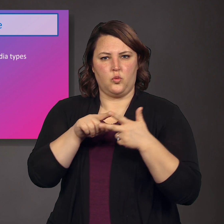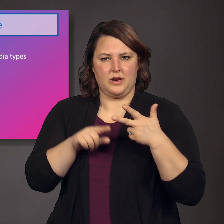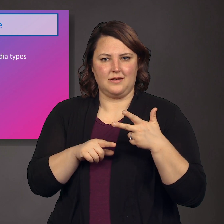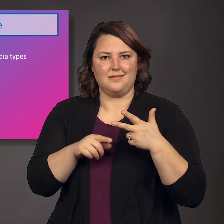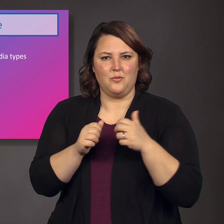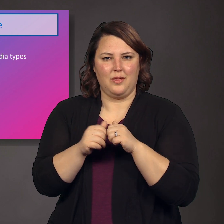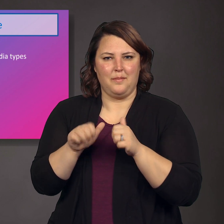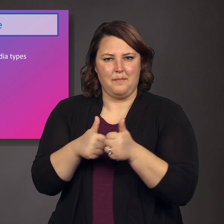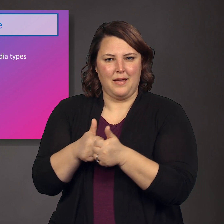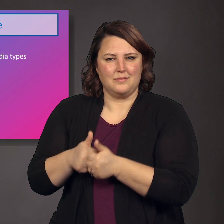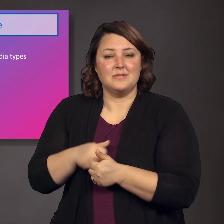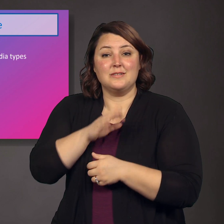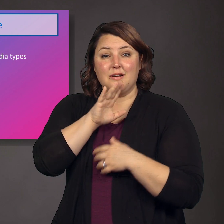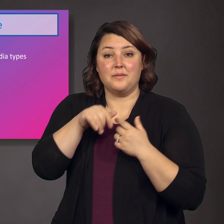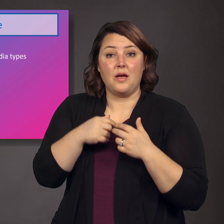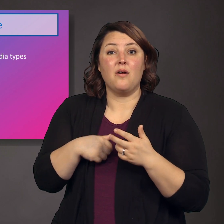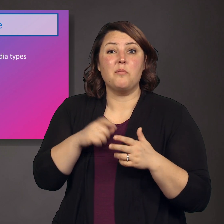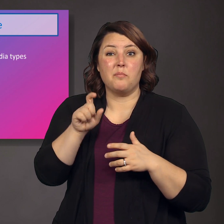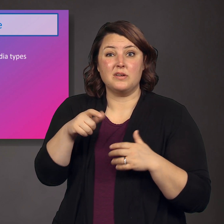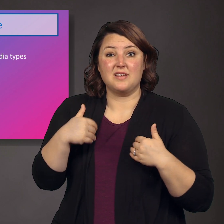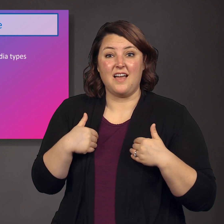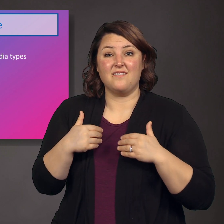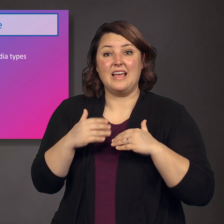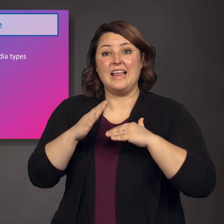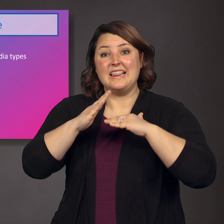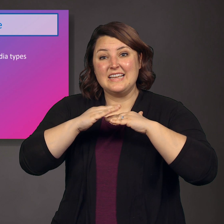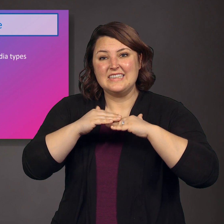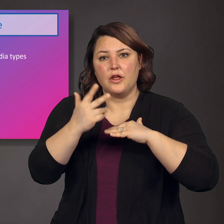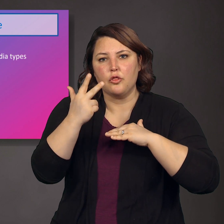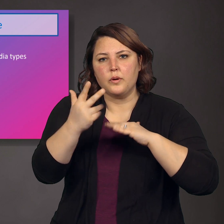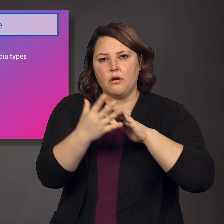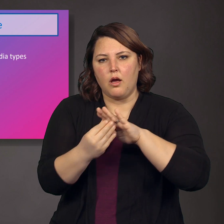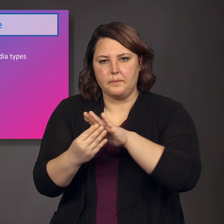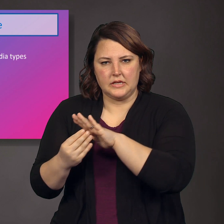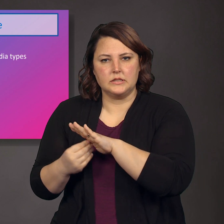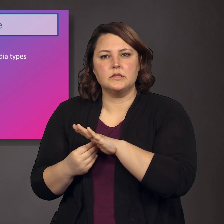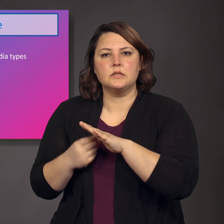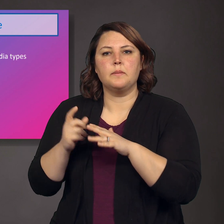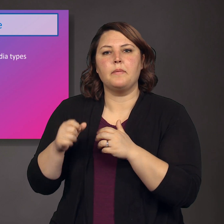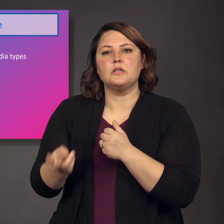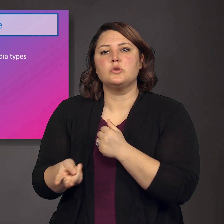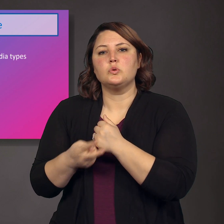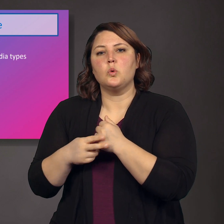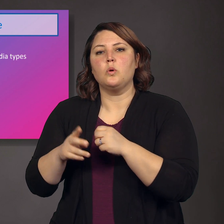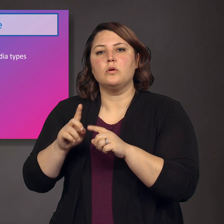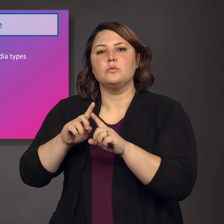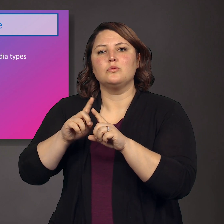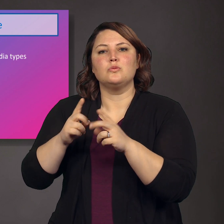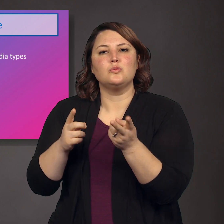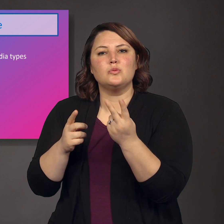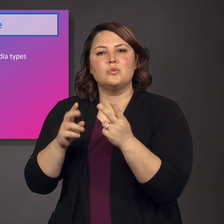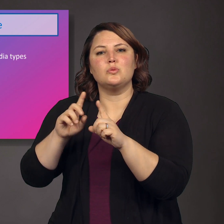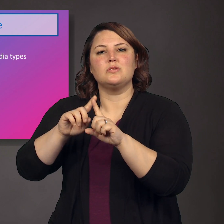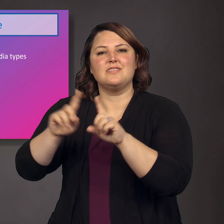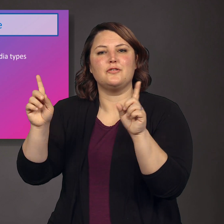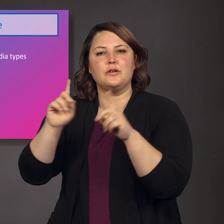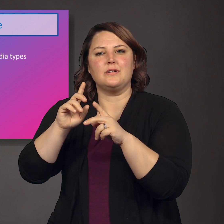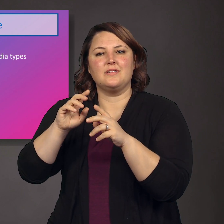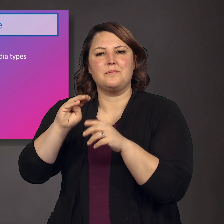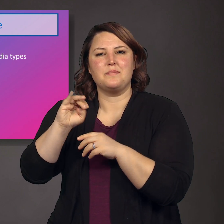of your data. Store the copies on at least 2 different media types, and keep at least one of